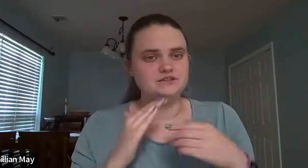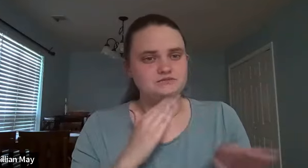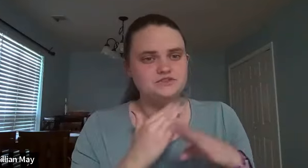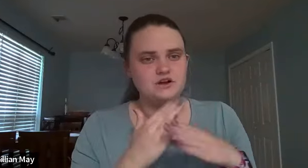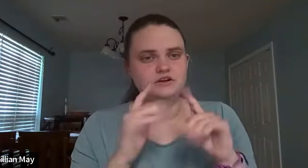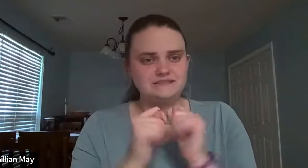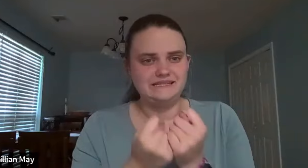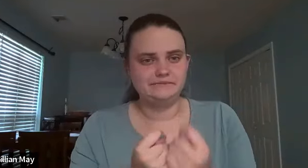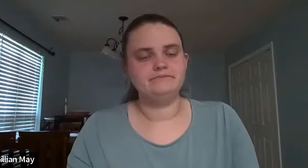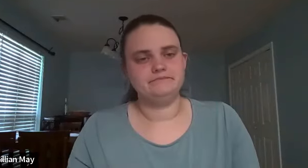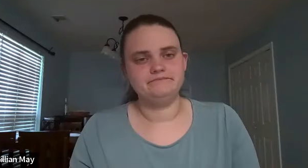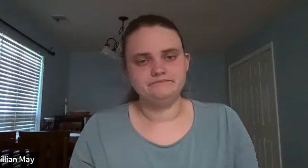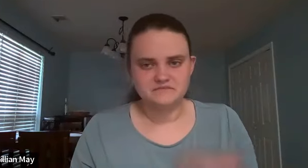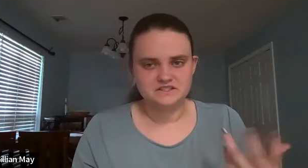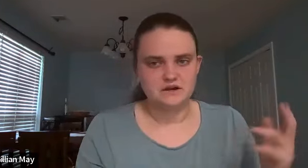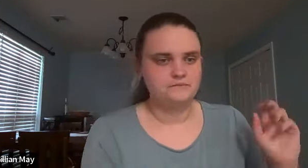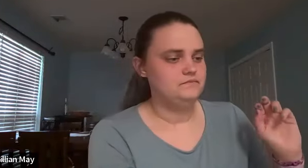do soccer team. So,